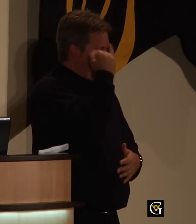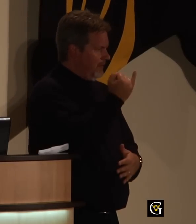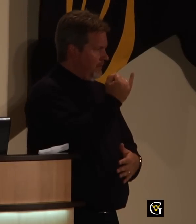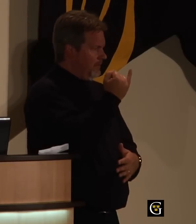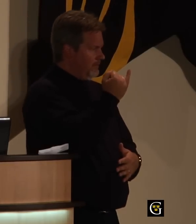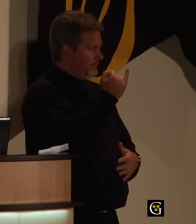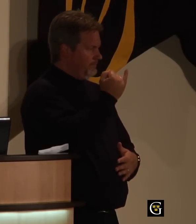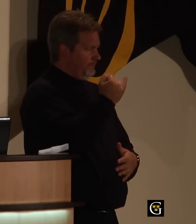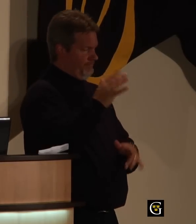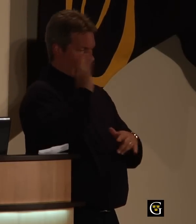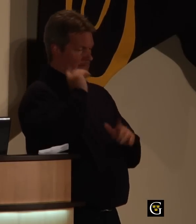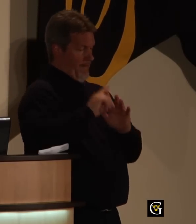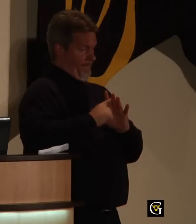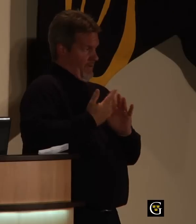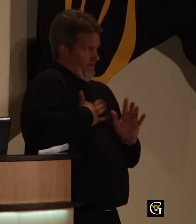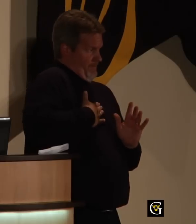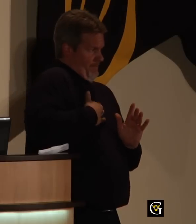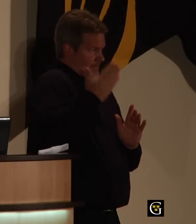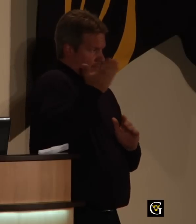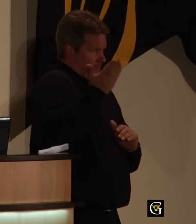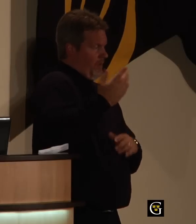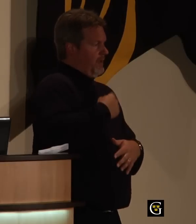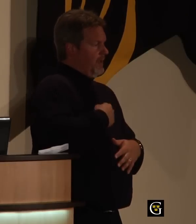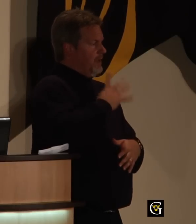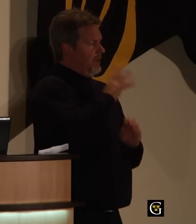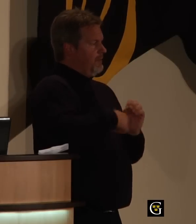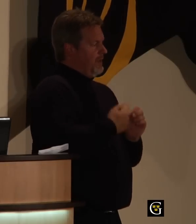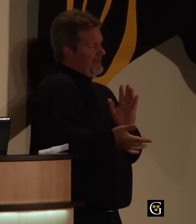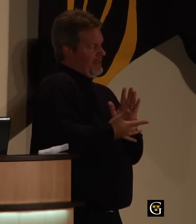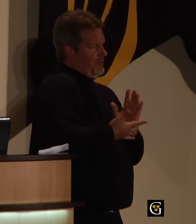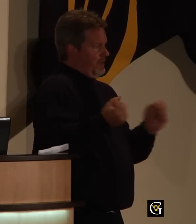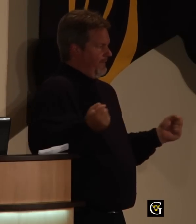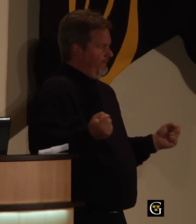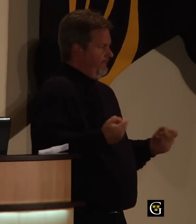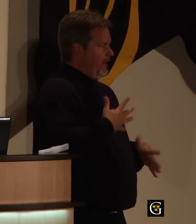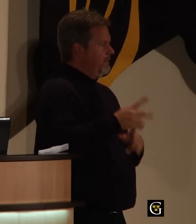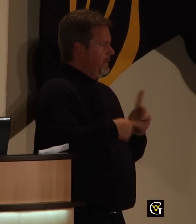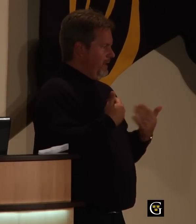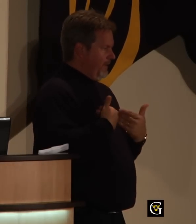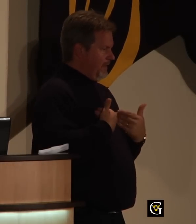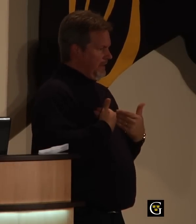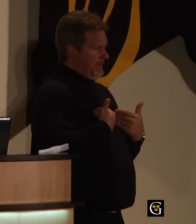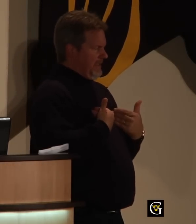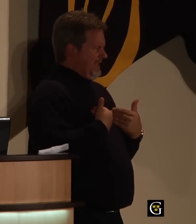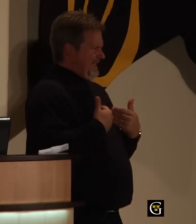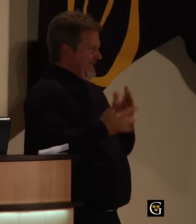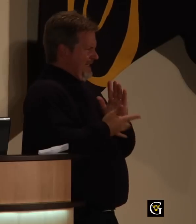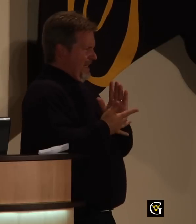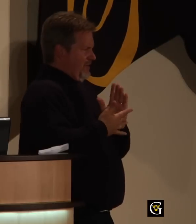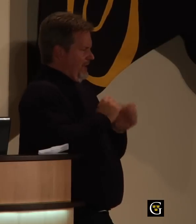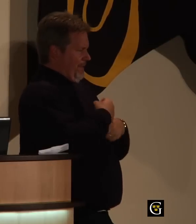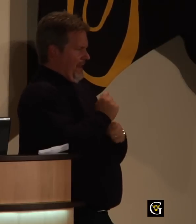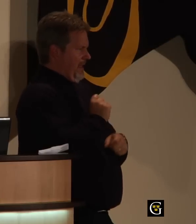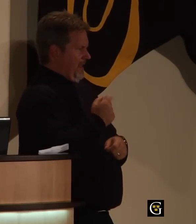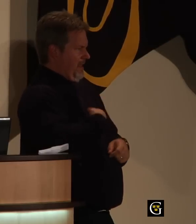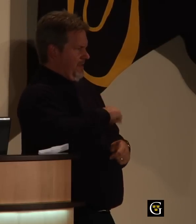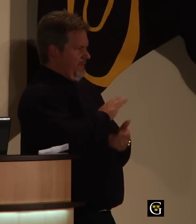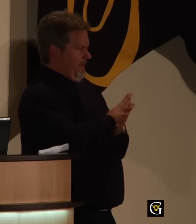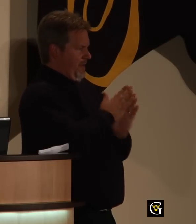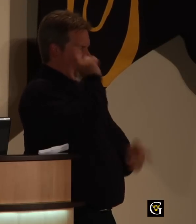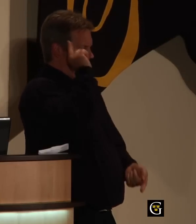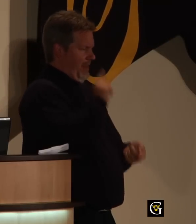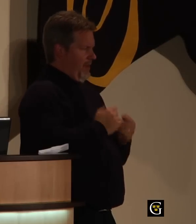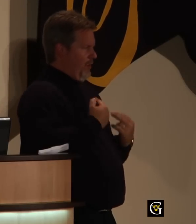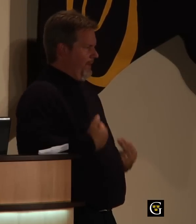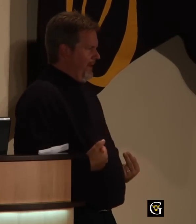I talked about this technological fear that a lot of people have, that technology is dehumanizing us. They're making us less